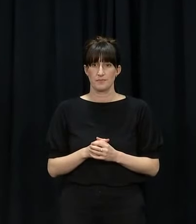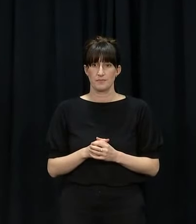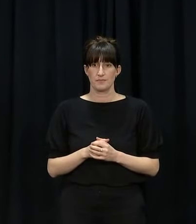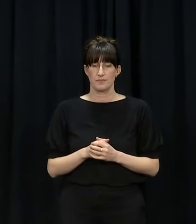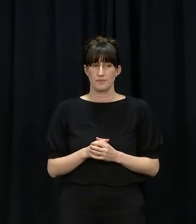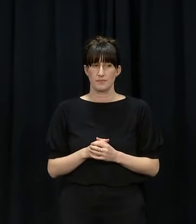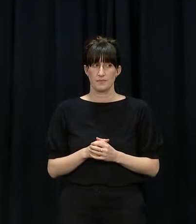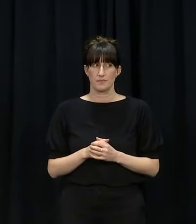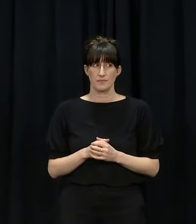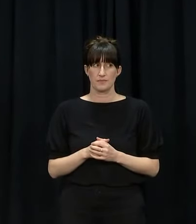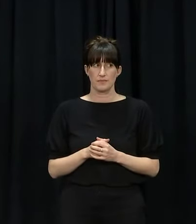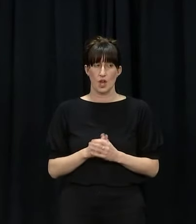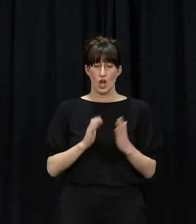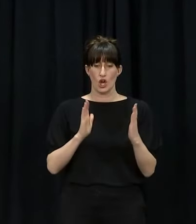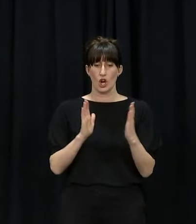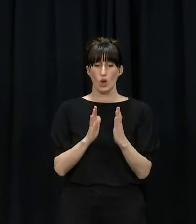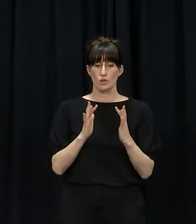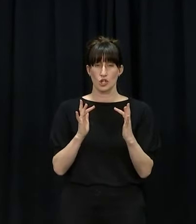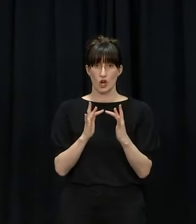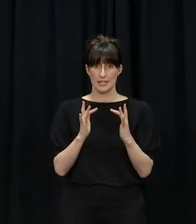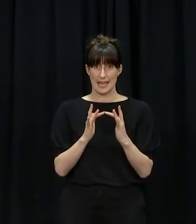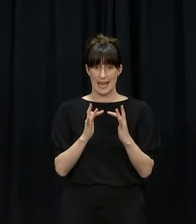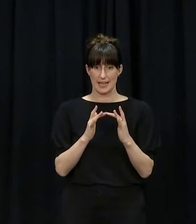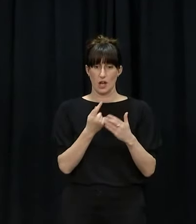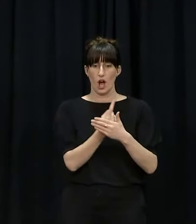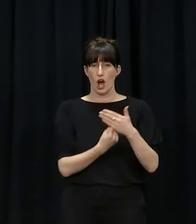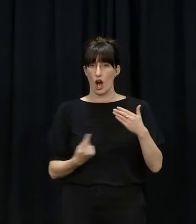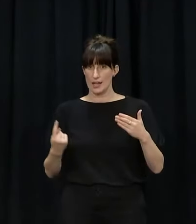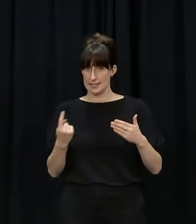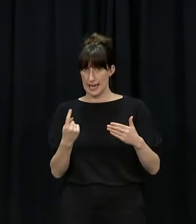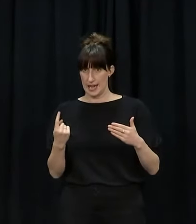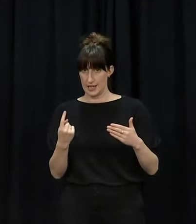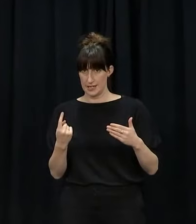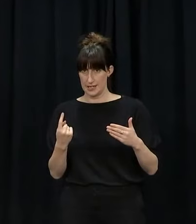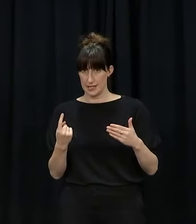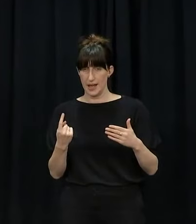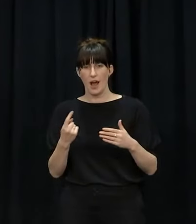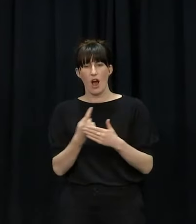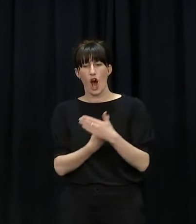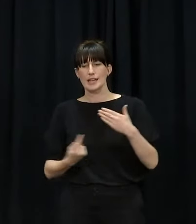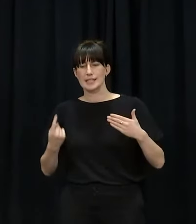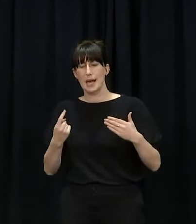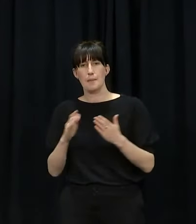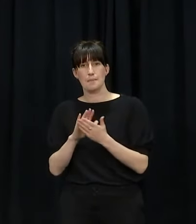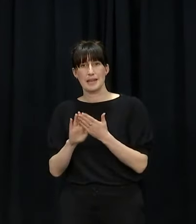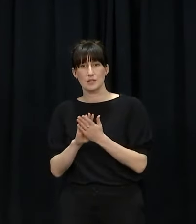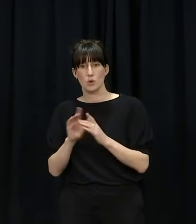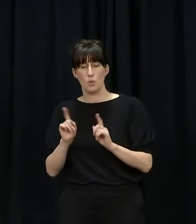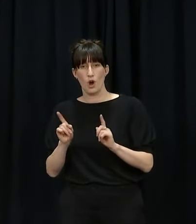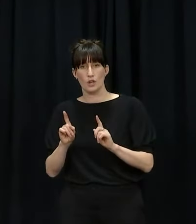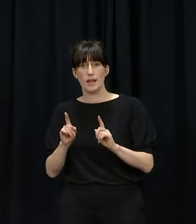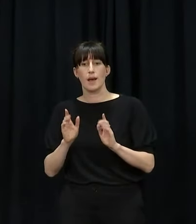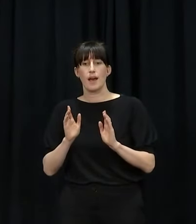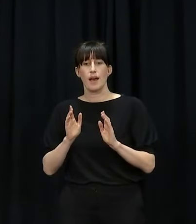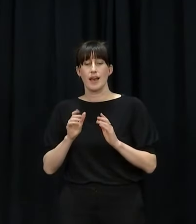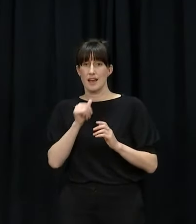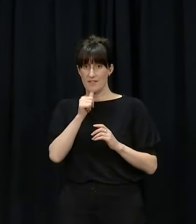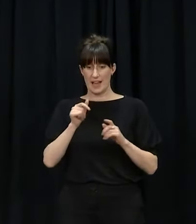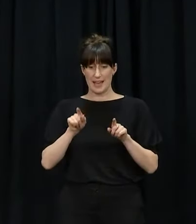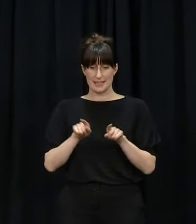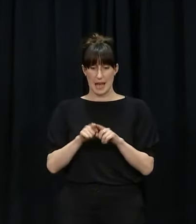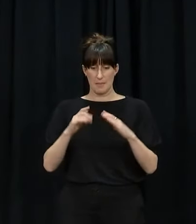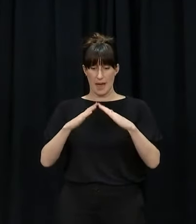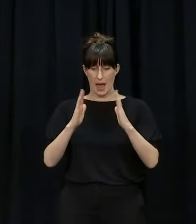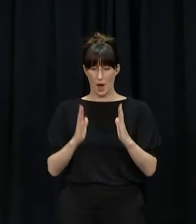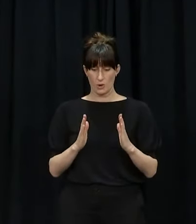Isolation by close contacts when in alert level 4 requires them to isolate separate from other household members, so it's